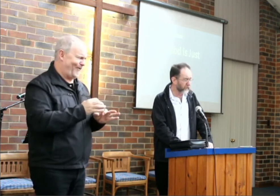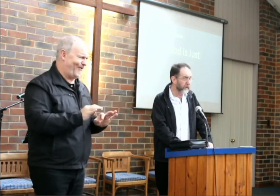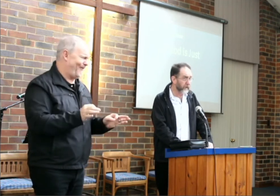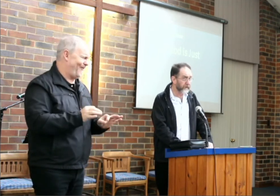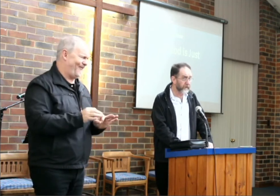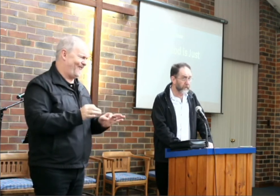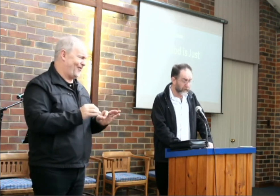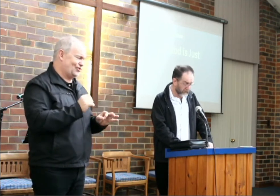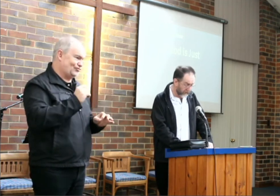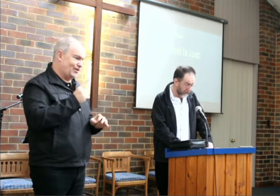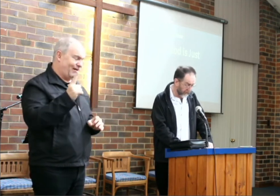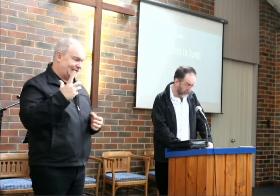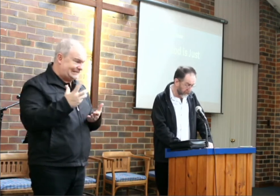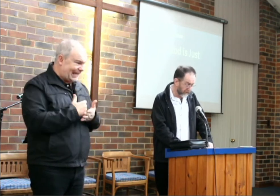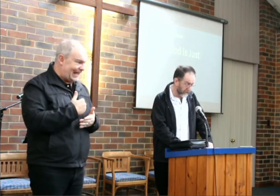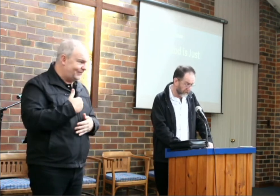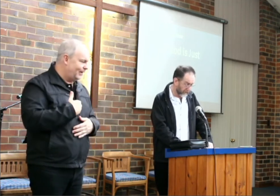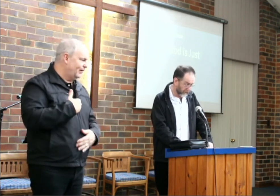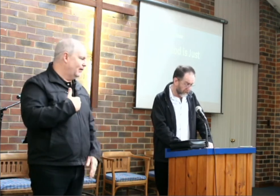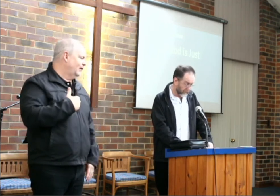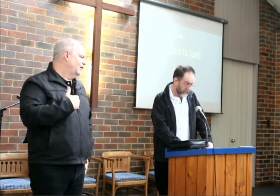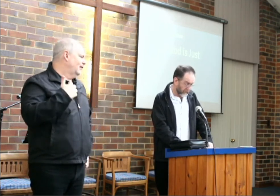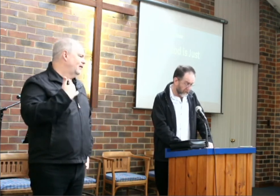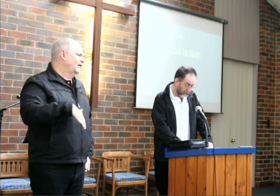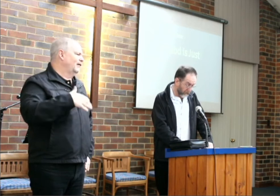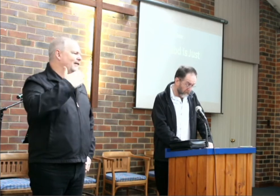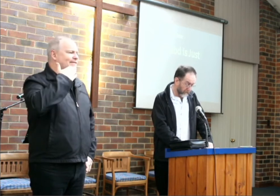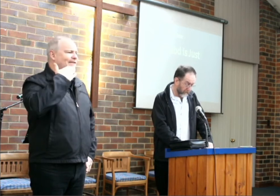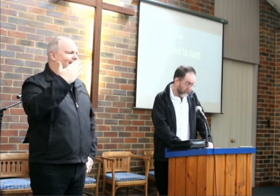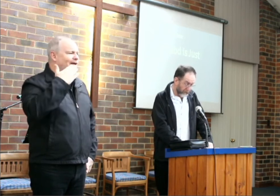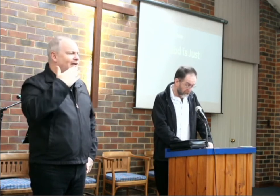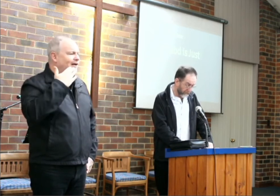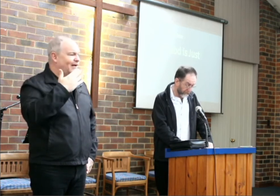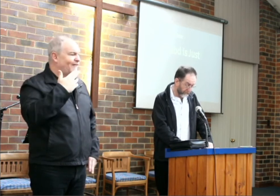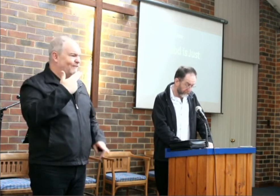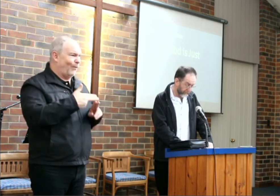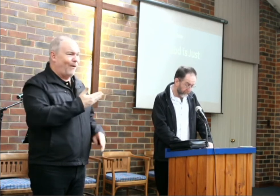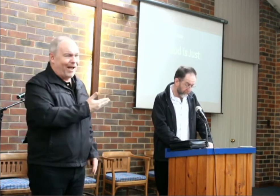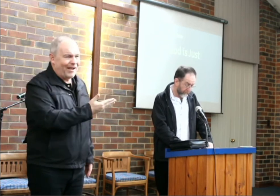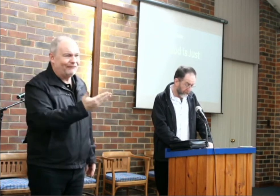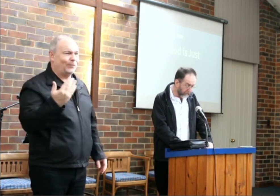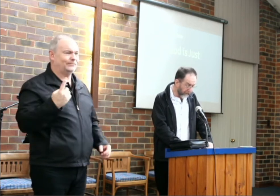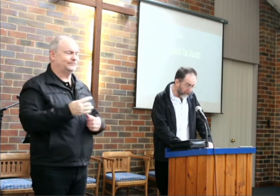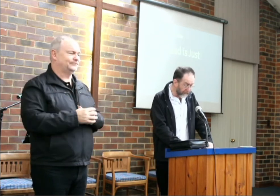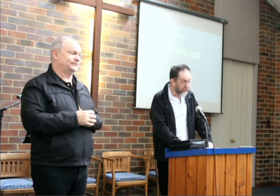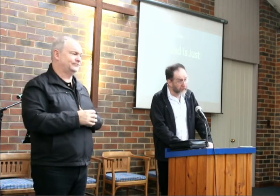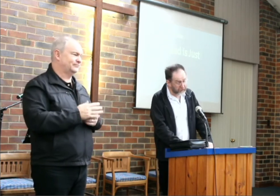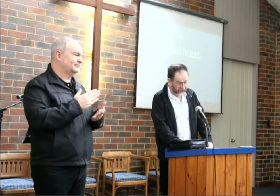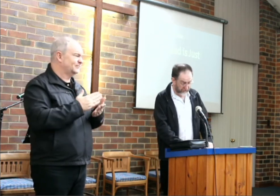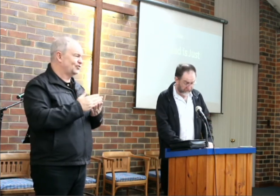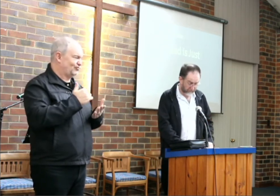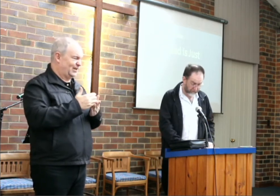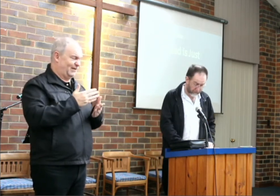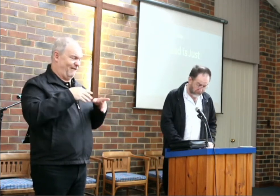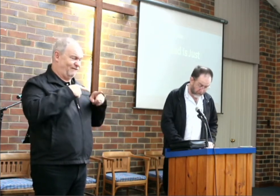after realizing what he has done for you, for me. In fact, out of